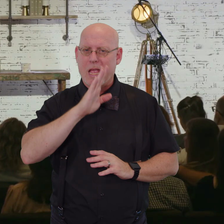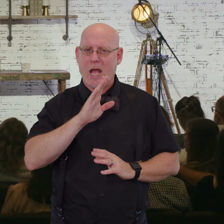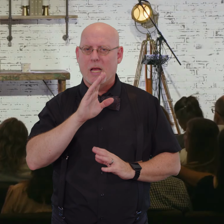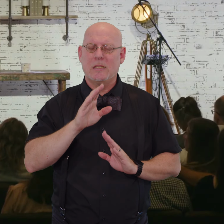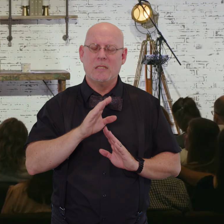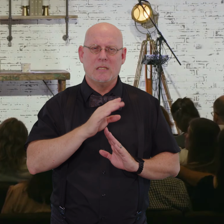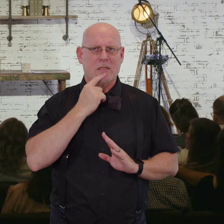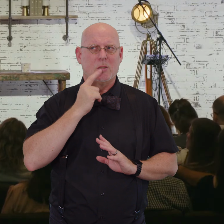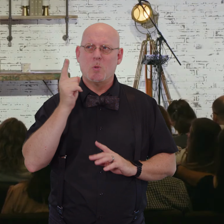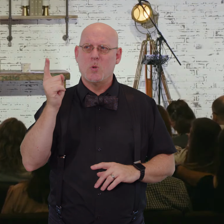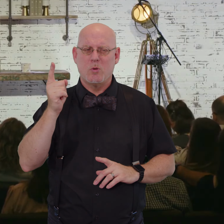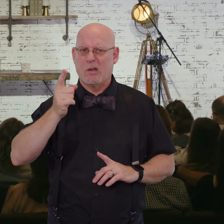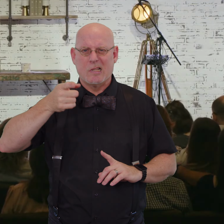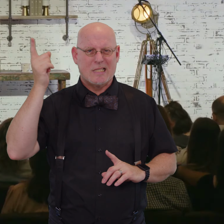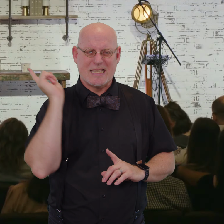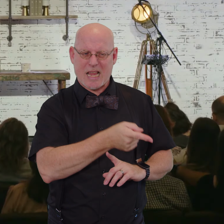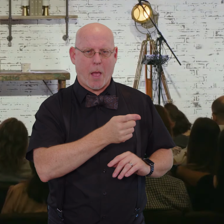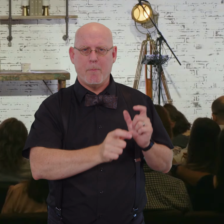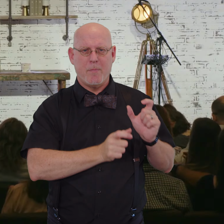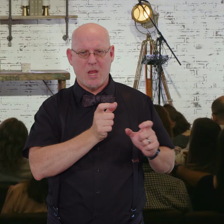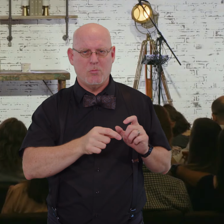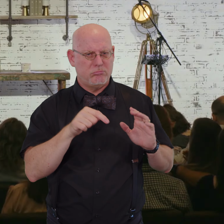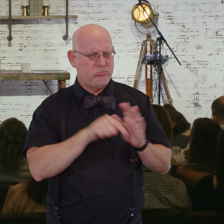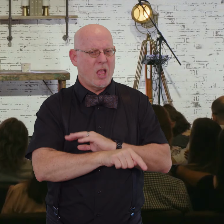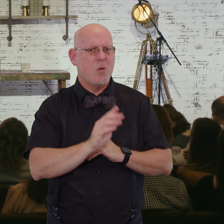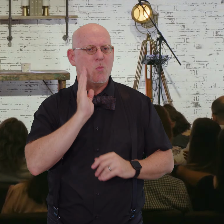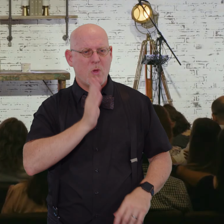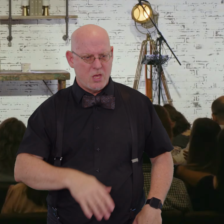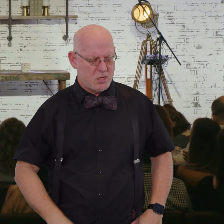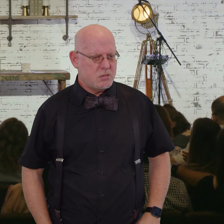familiar with him you're like he's just gonna zap these people